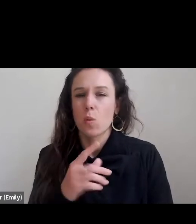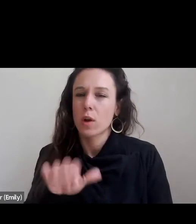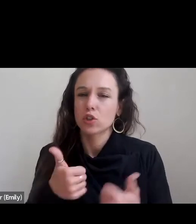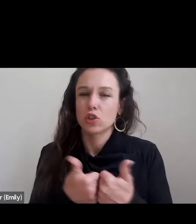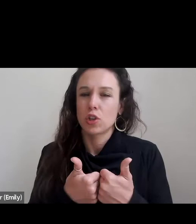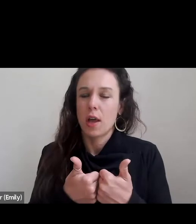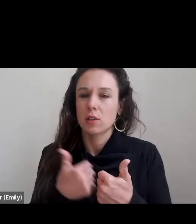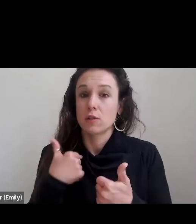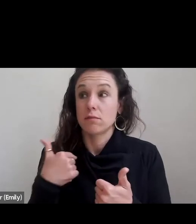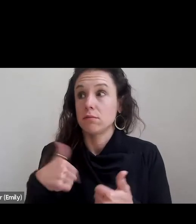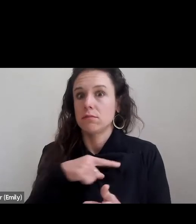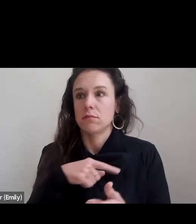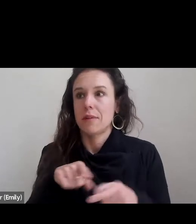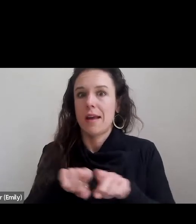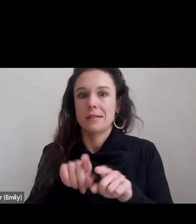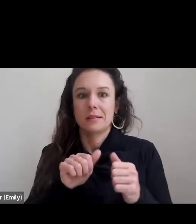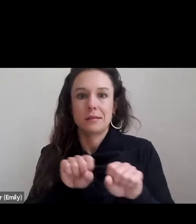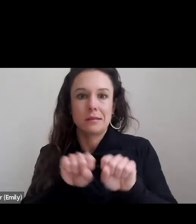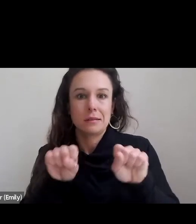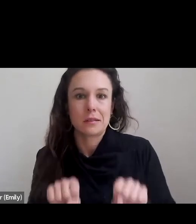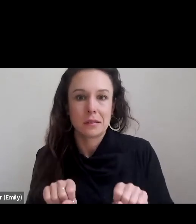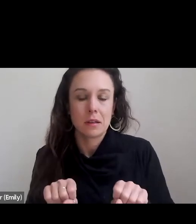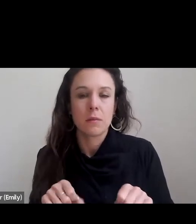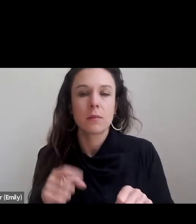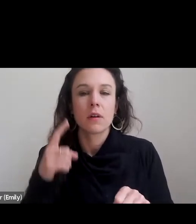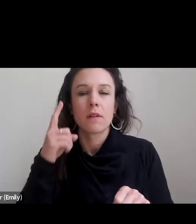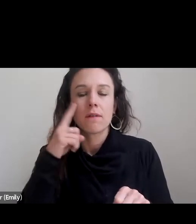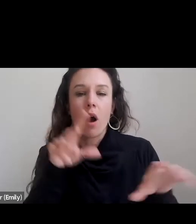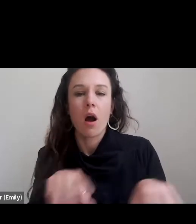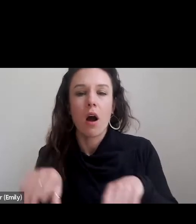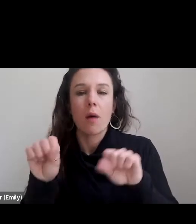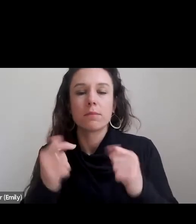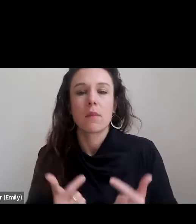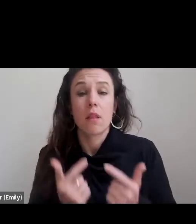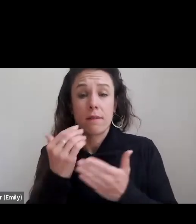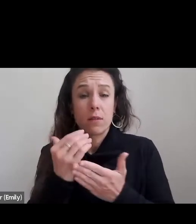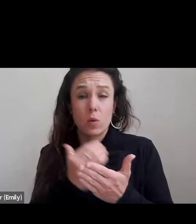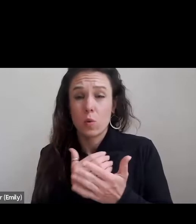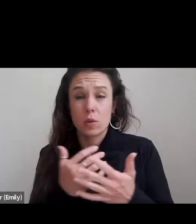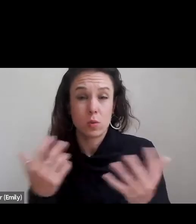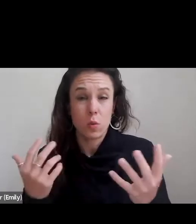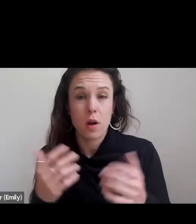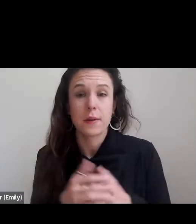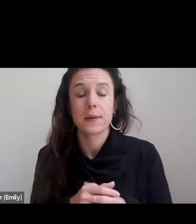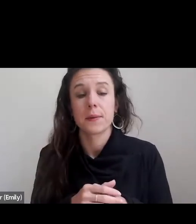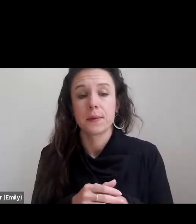us as a system in adopting life course is that even though we